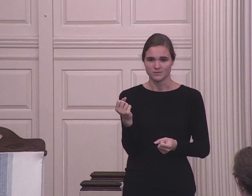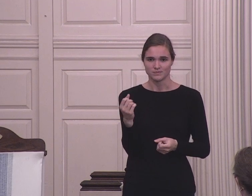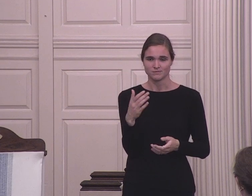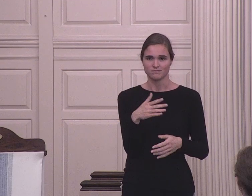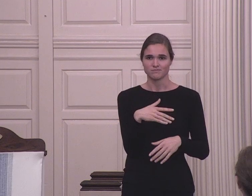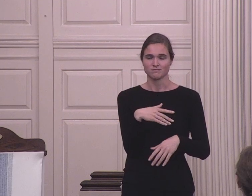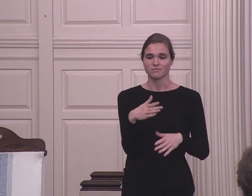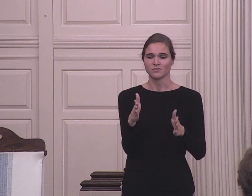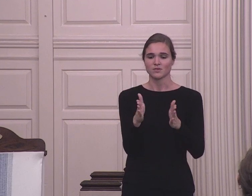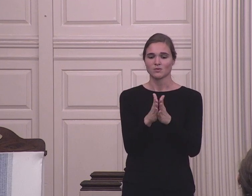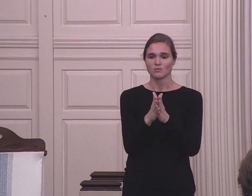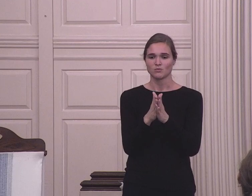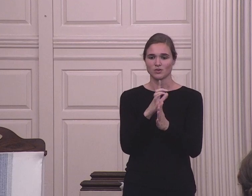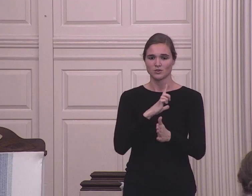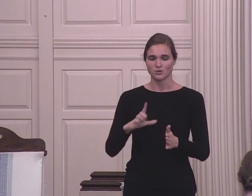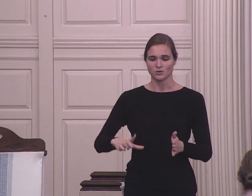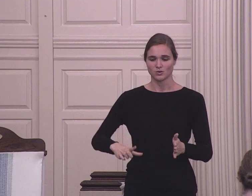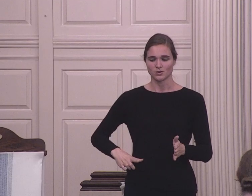We pray to the Lord.